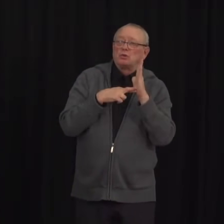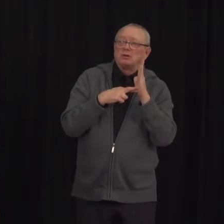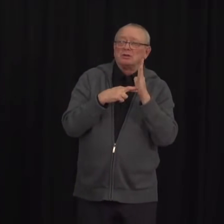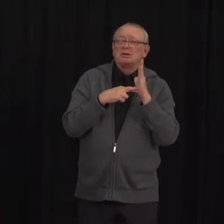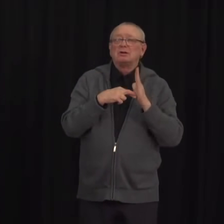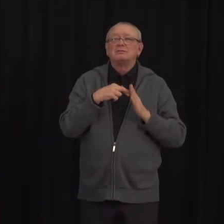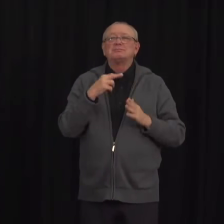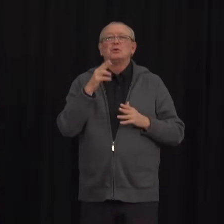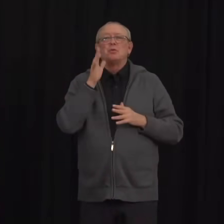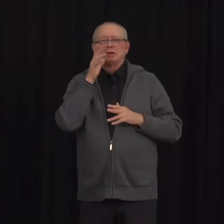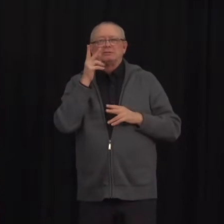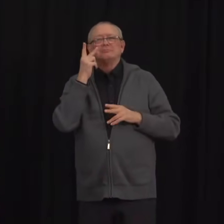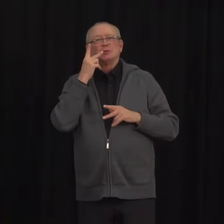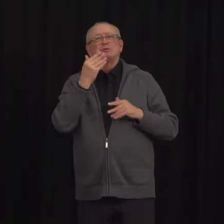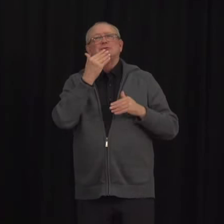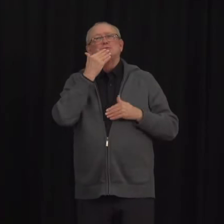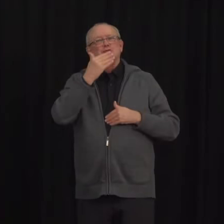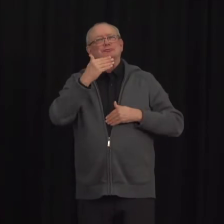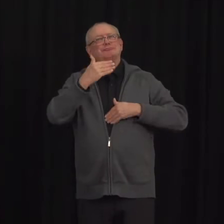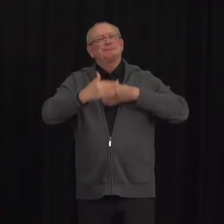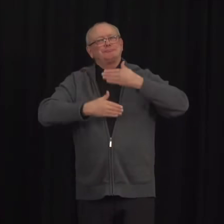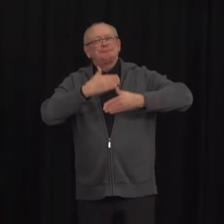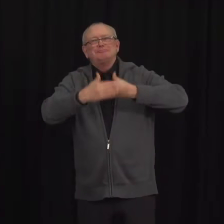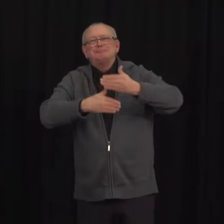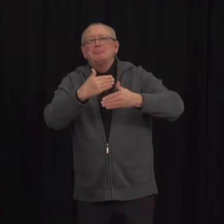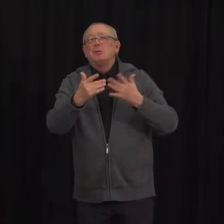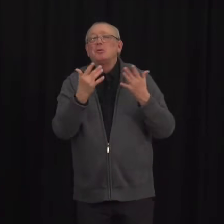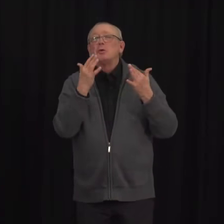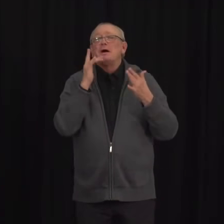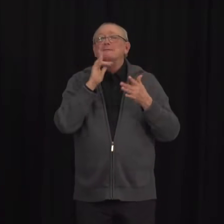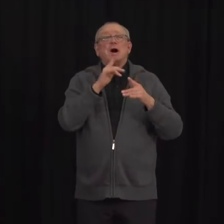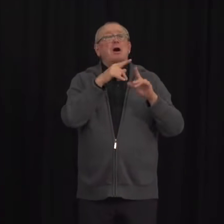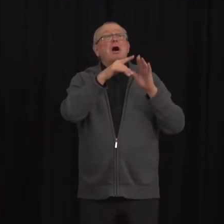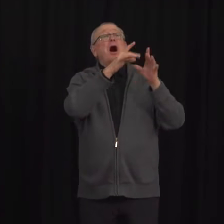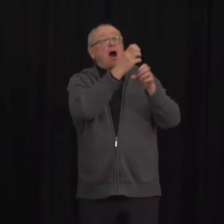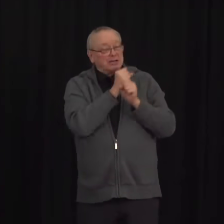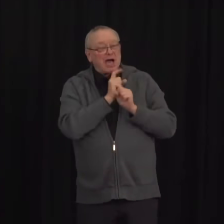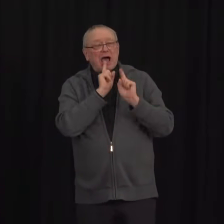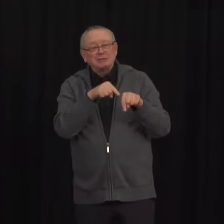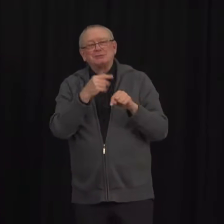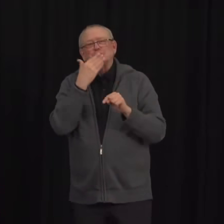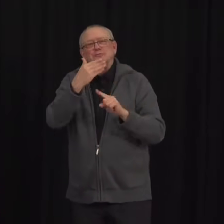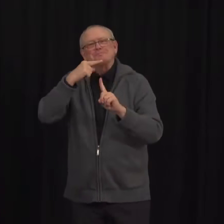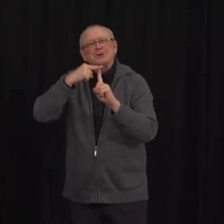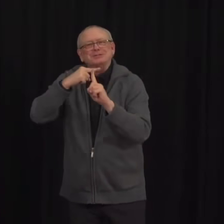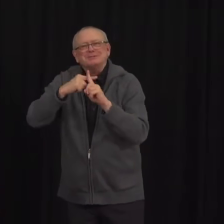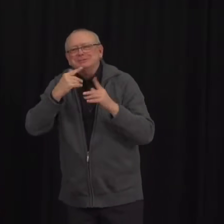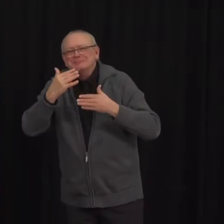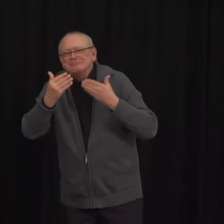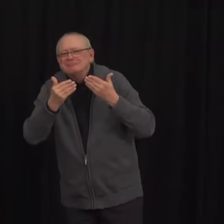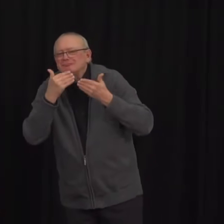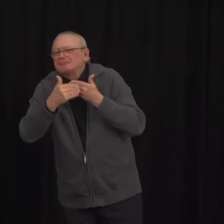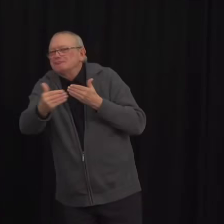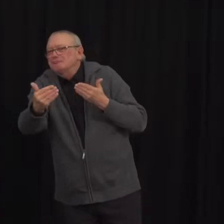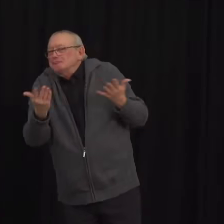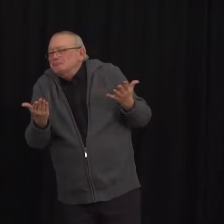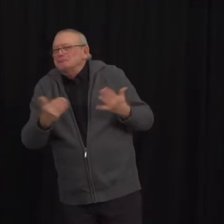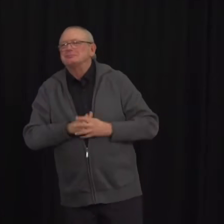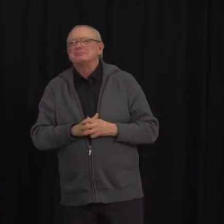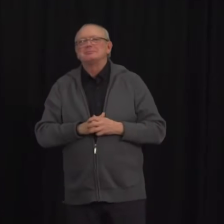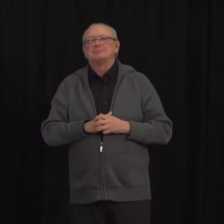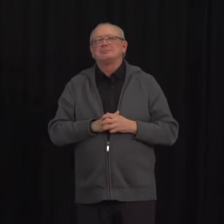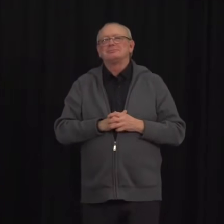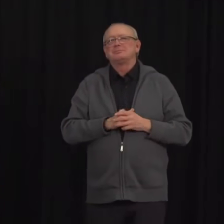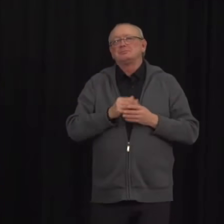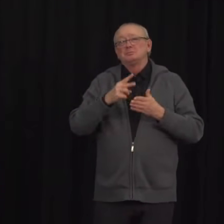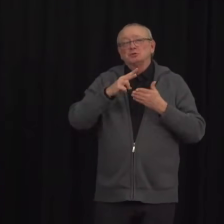results in the next 1 to 2 weeks. So for the next 2 weeks, I encourage Albertans to redouble their efforts. Stay home